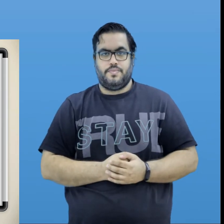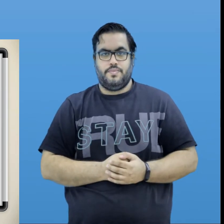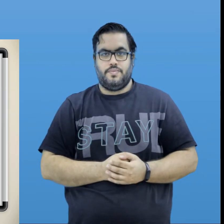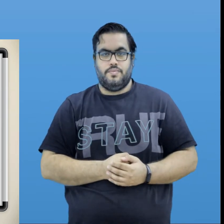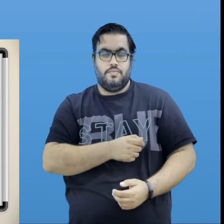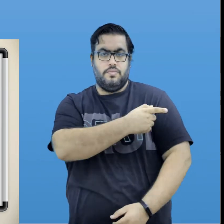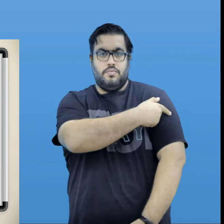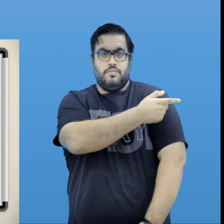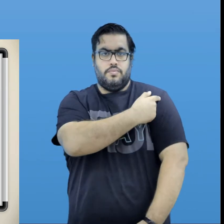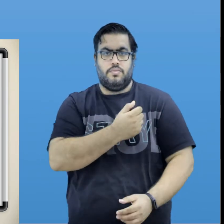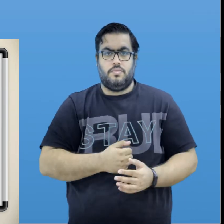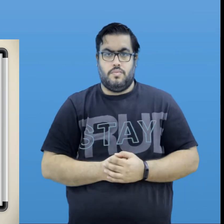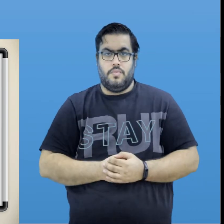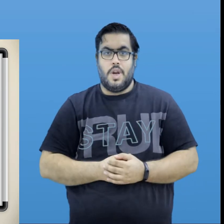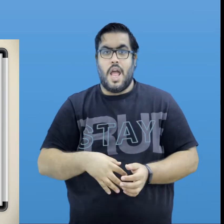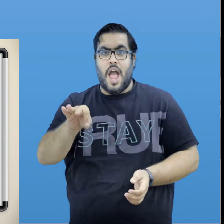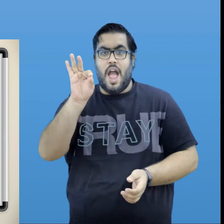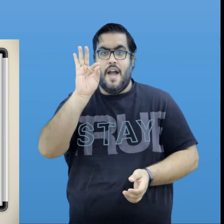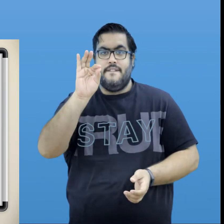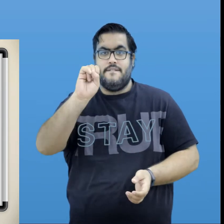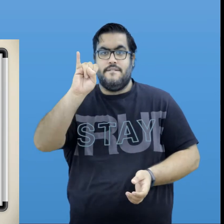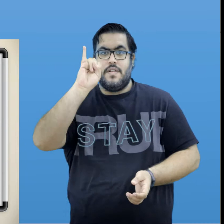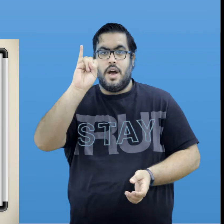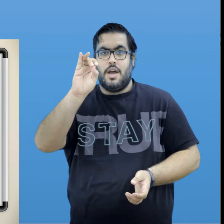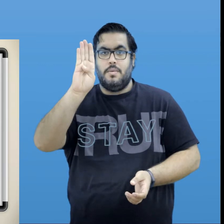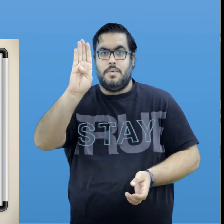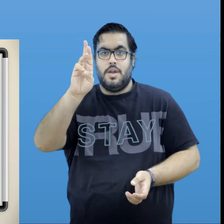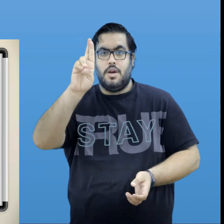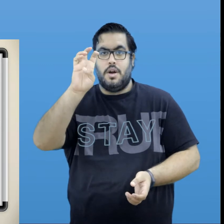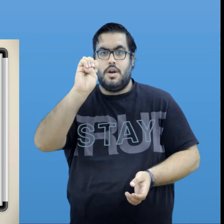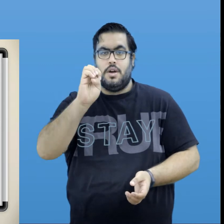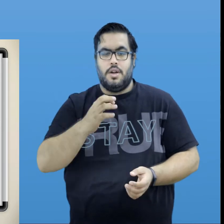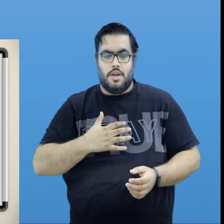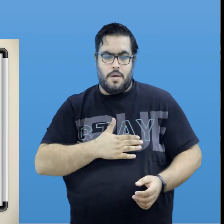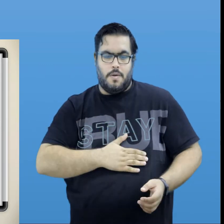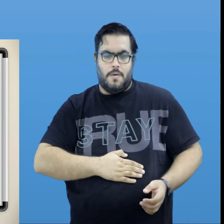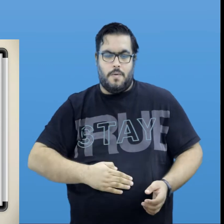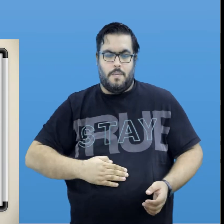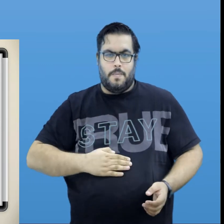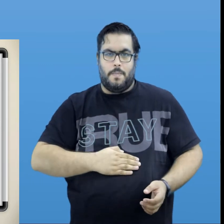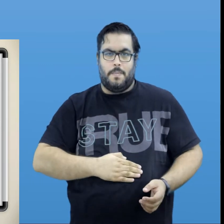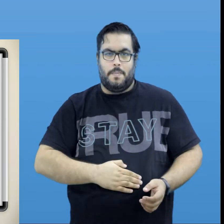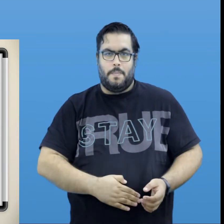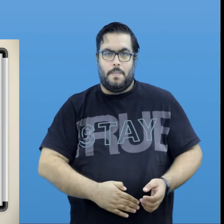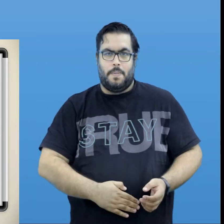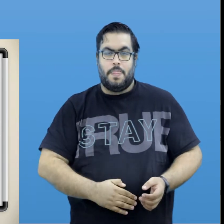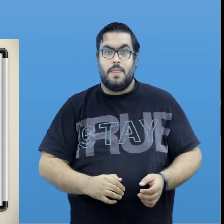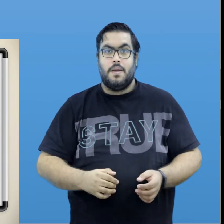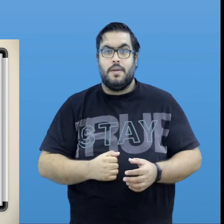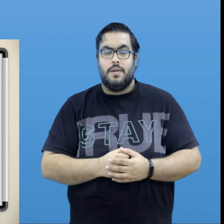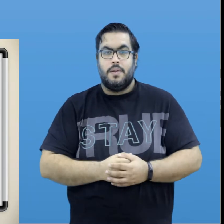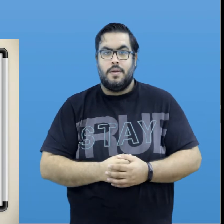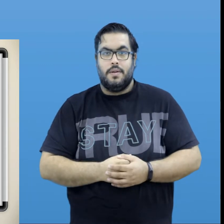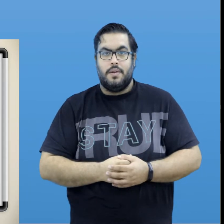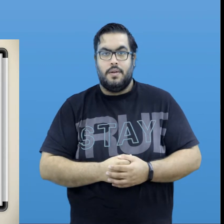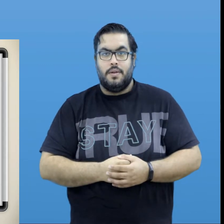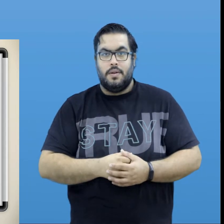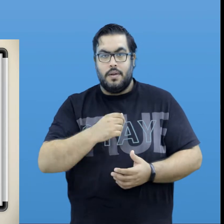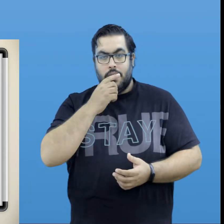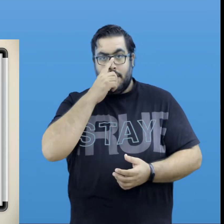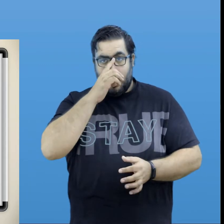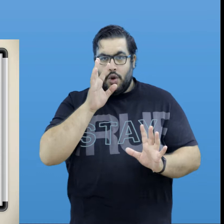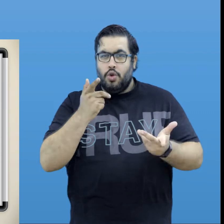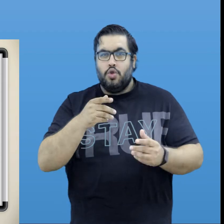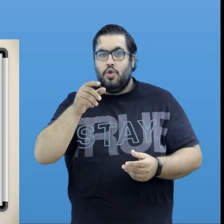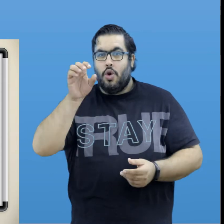to the following question. Why are vitamins important for our bodies? So we read the